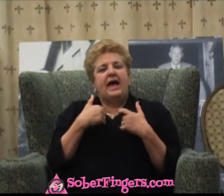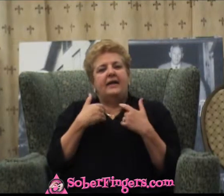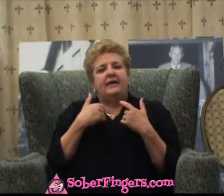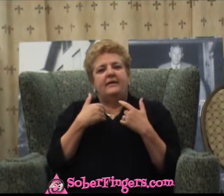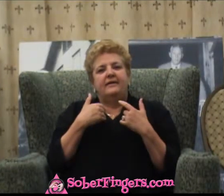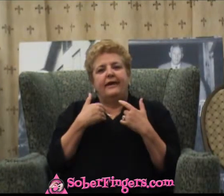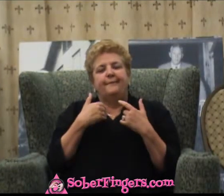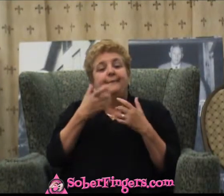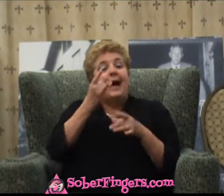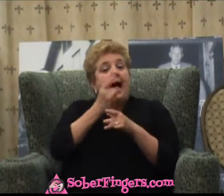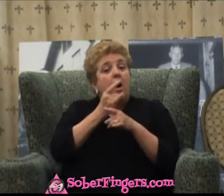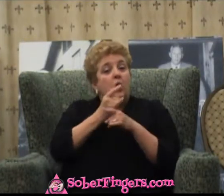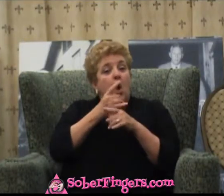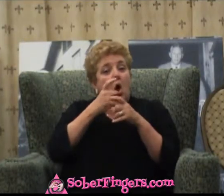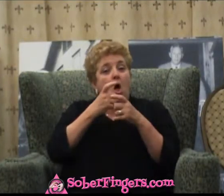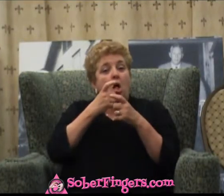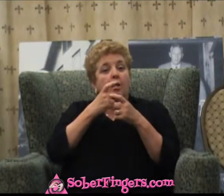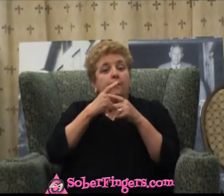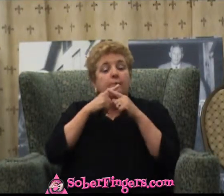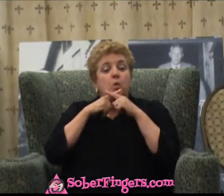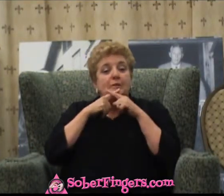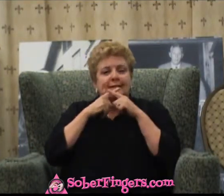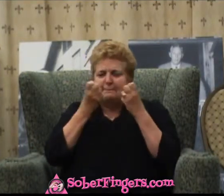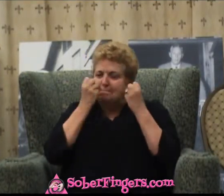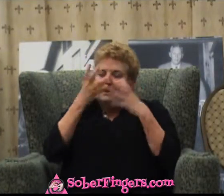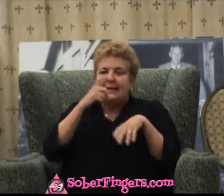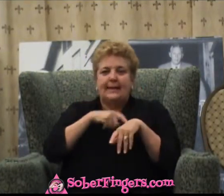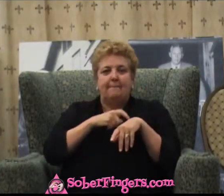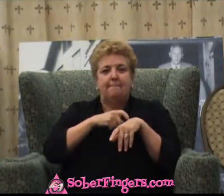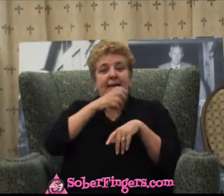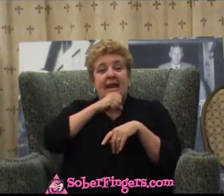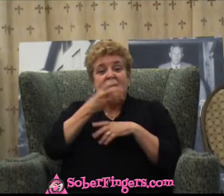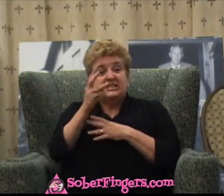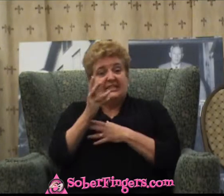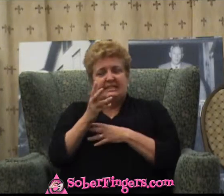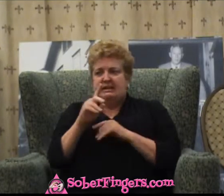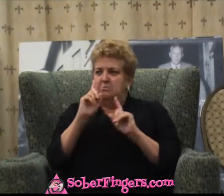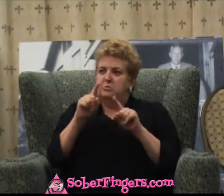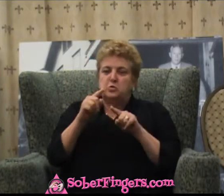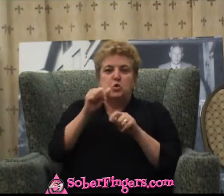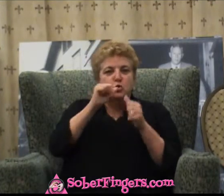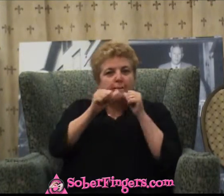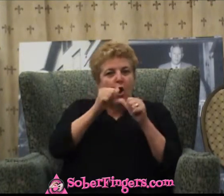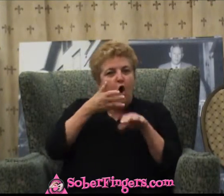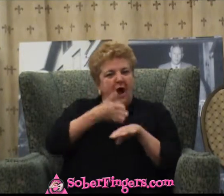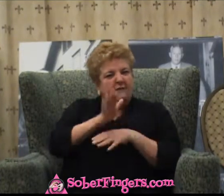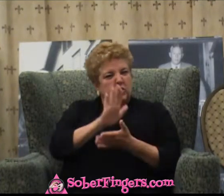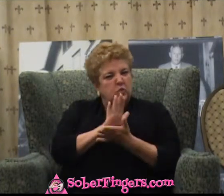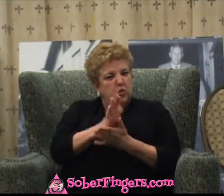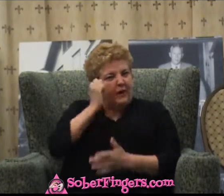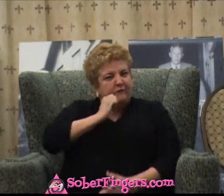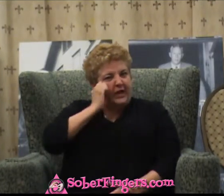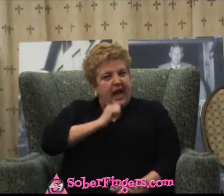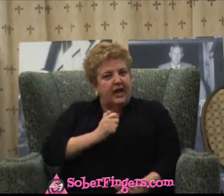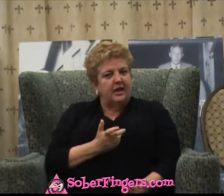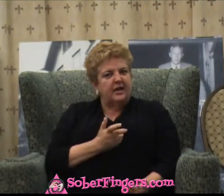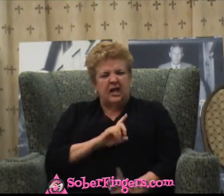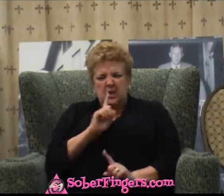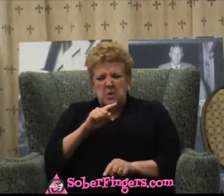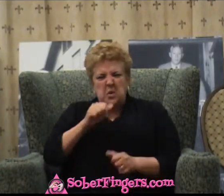be rushed to the hospital. By the time I was 16, I was going to bars every single day after school. Going to the bars. School books, you know,